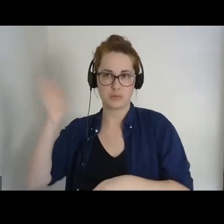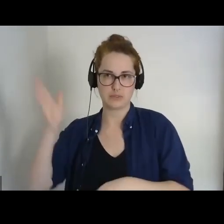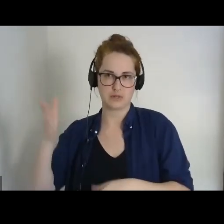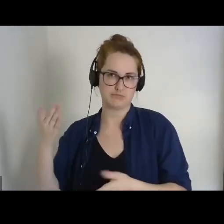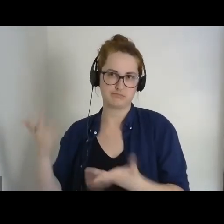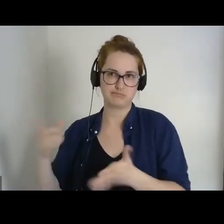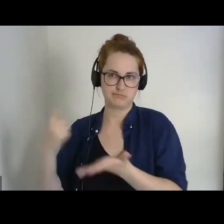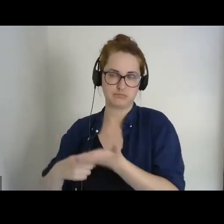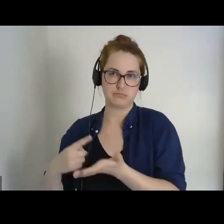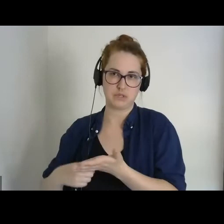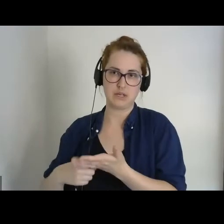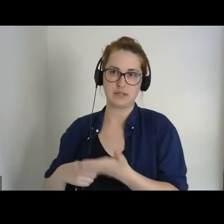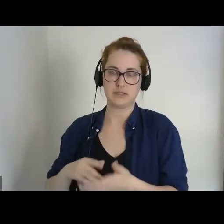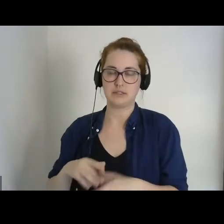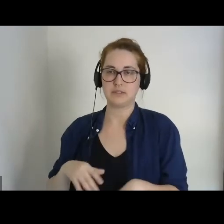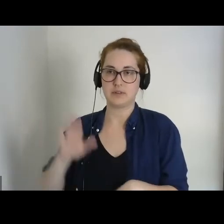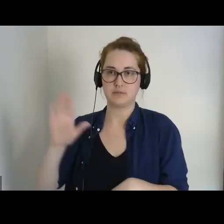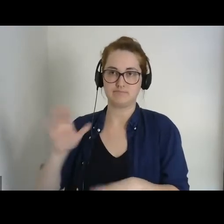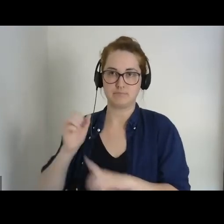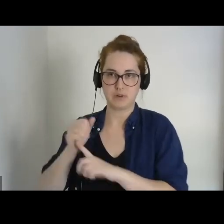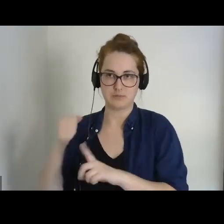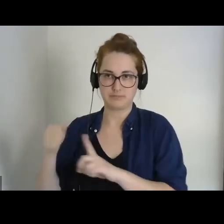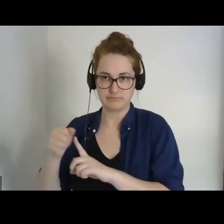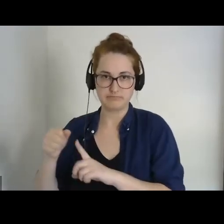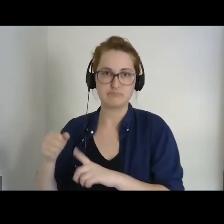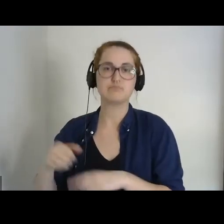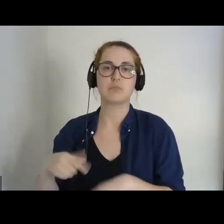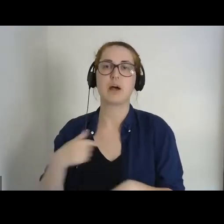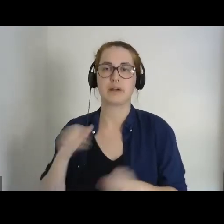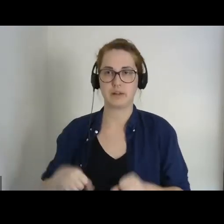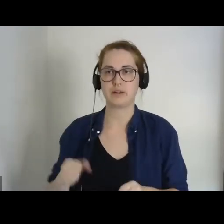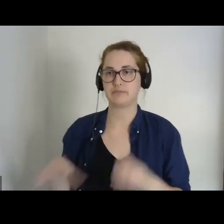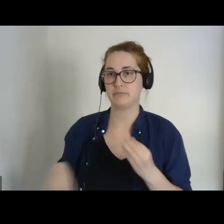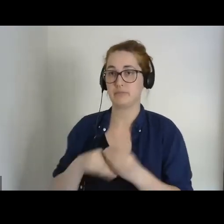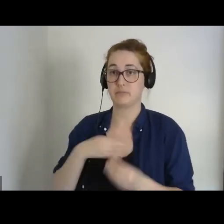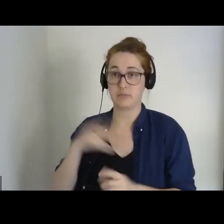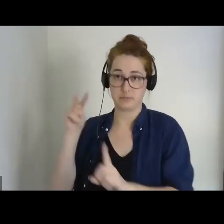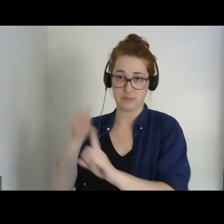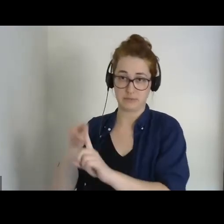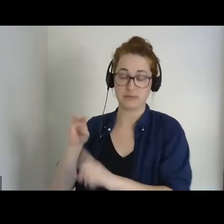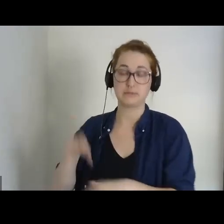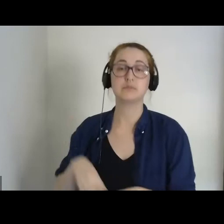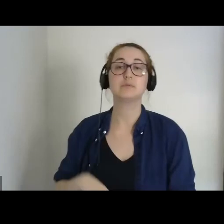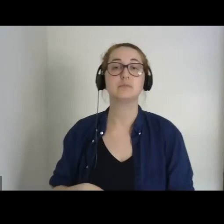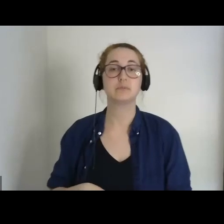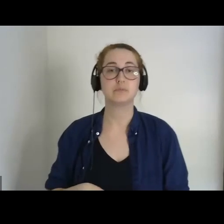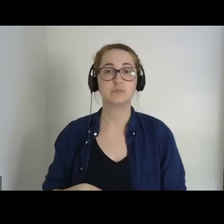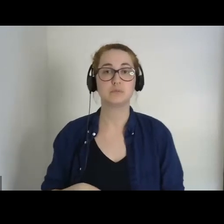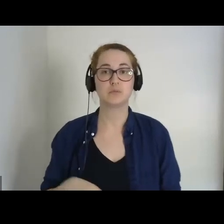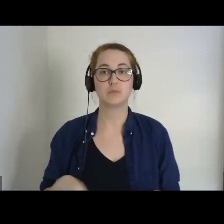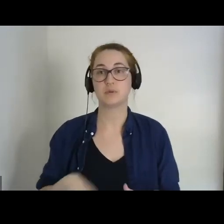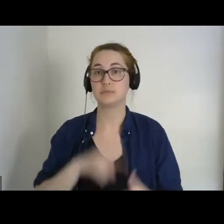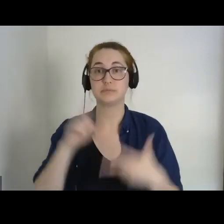bit about my perspective on that case. Public legal education is a very, very important